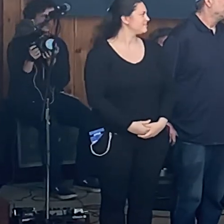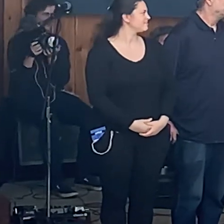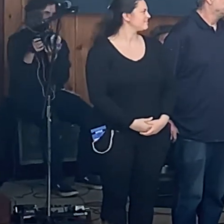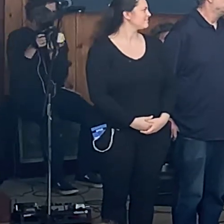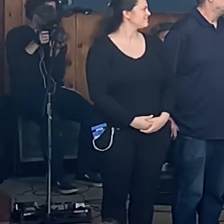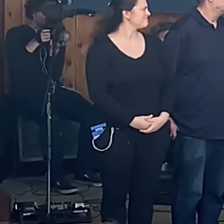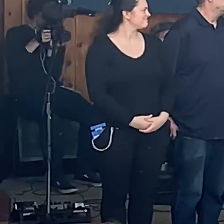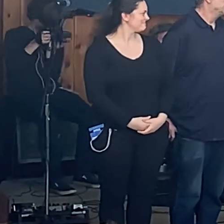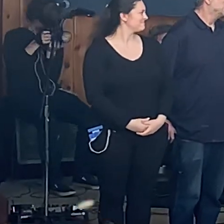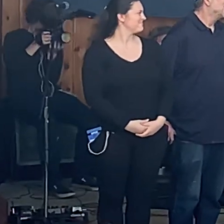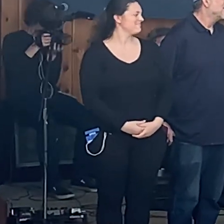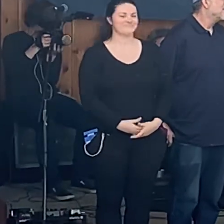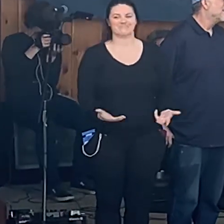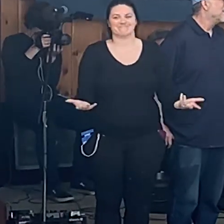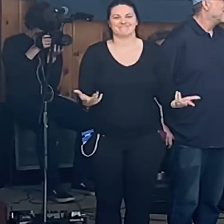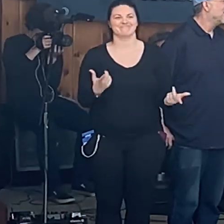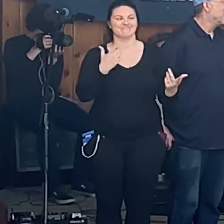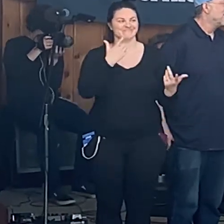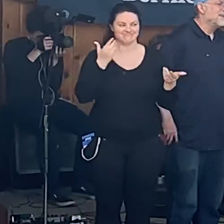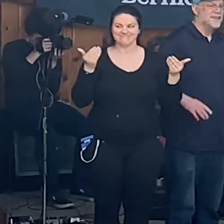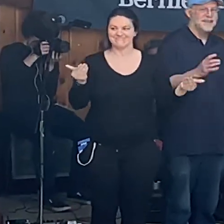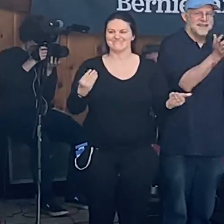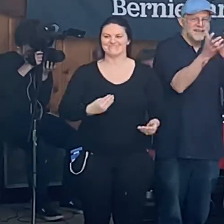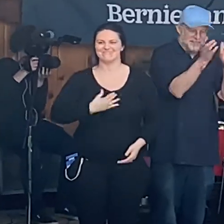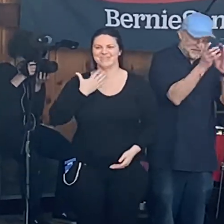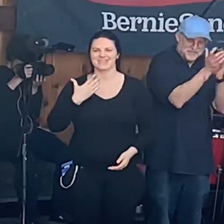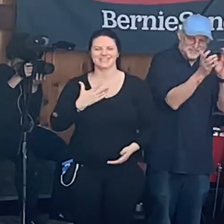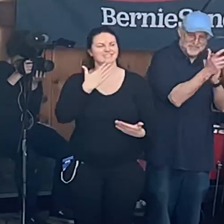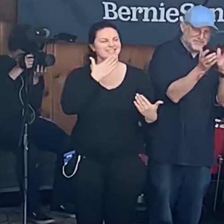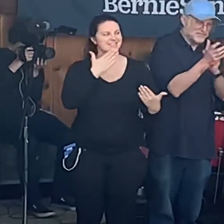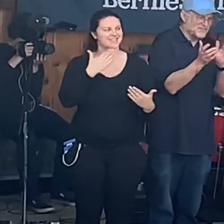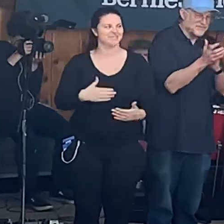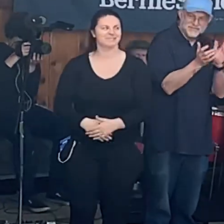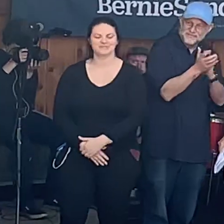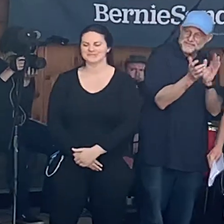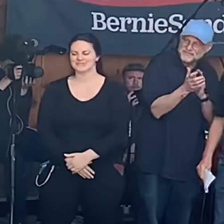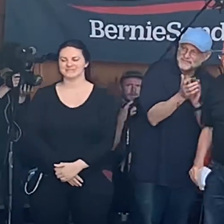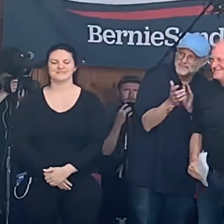Take it away. Thanks a lot.